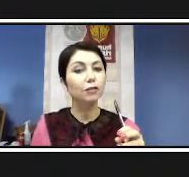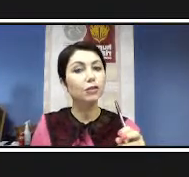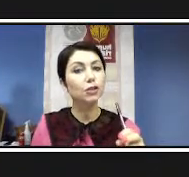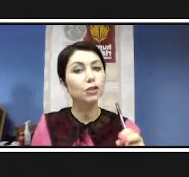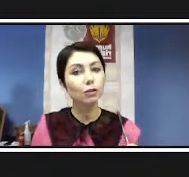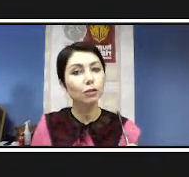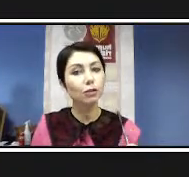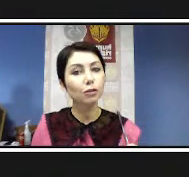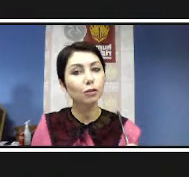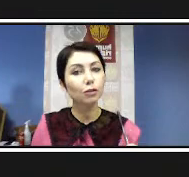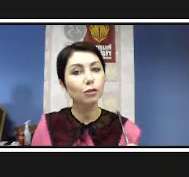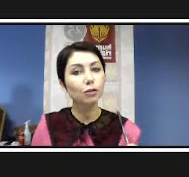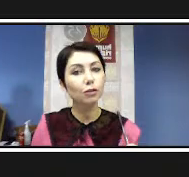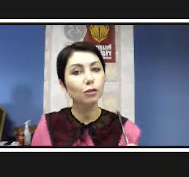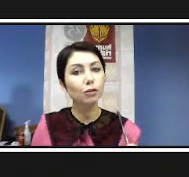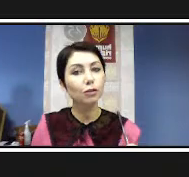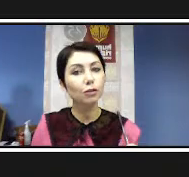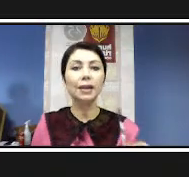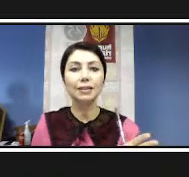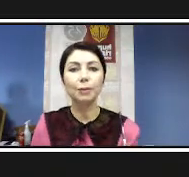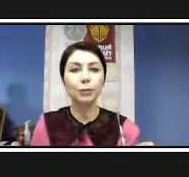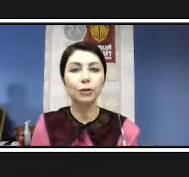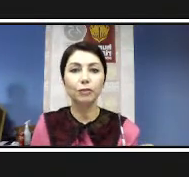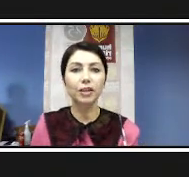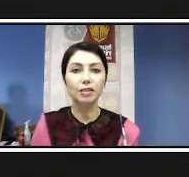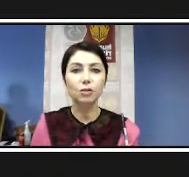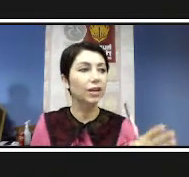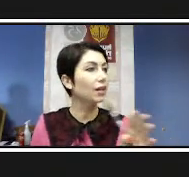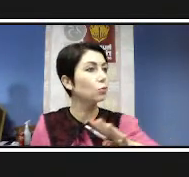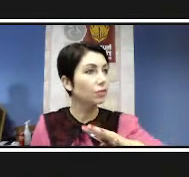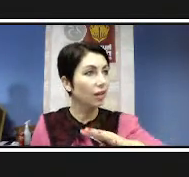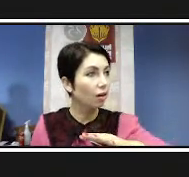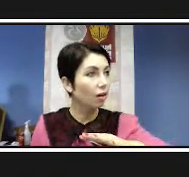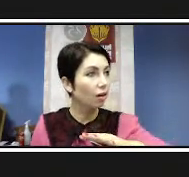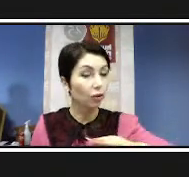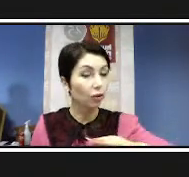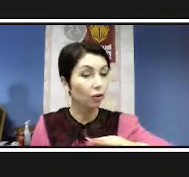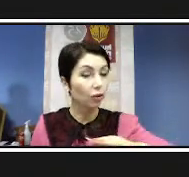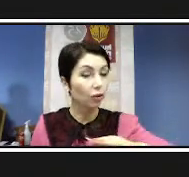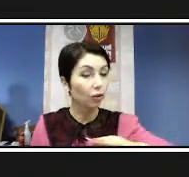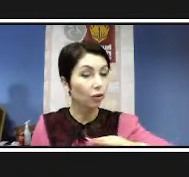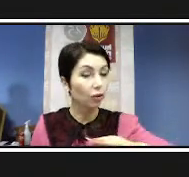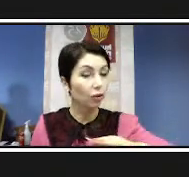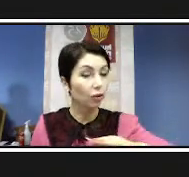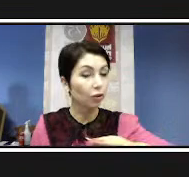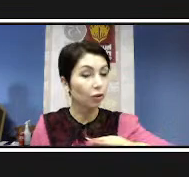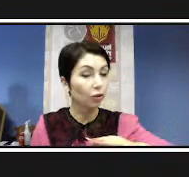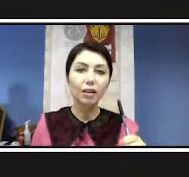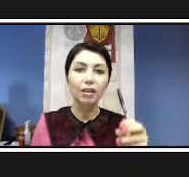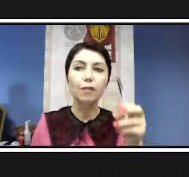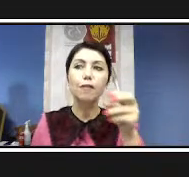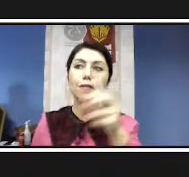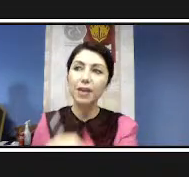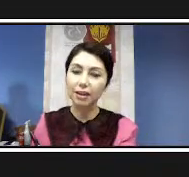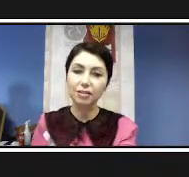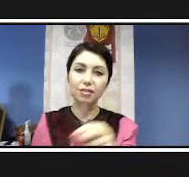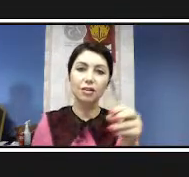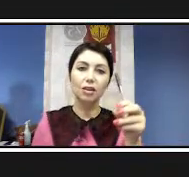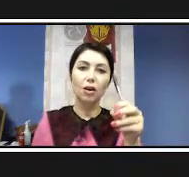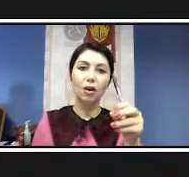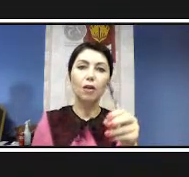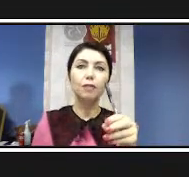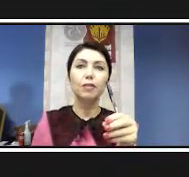rights of children. They are children for a finite number of years, whereas they are gone, and they will have to carry the